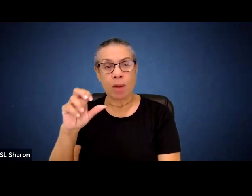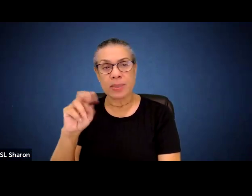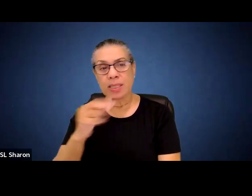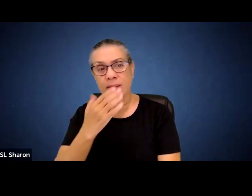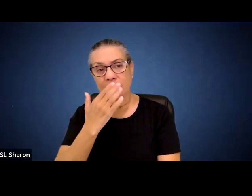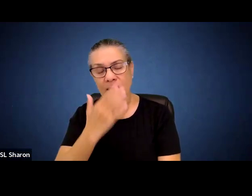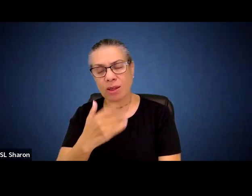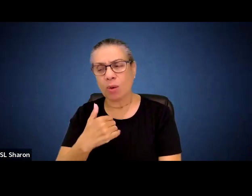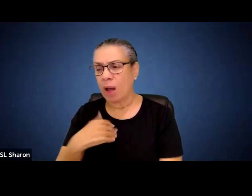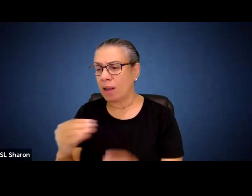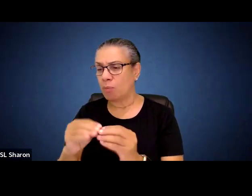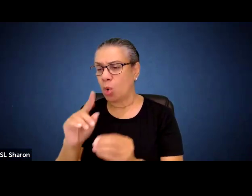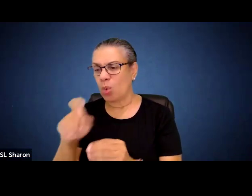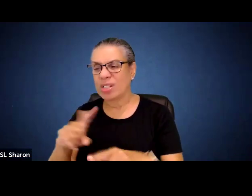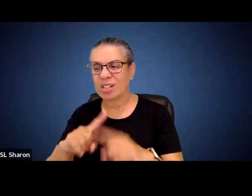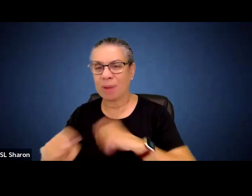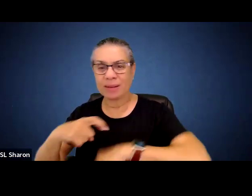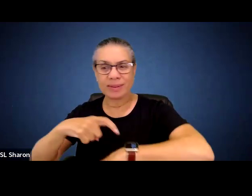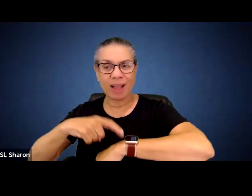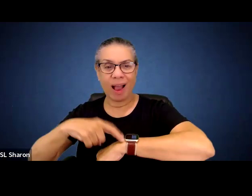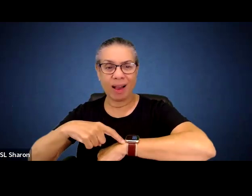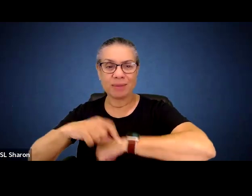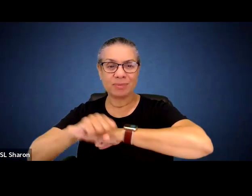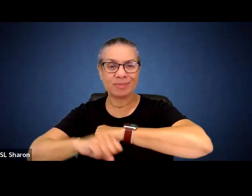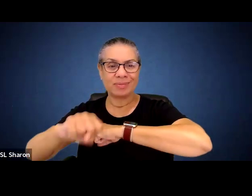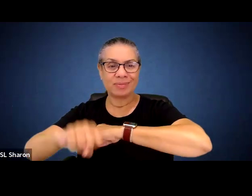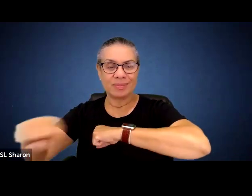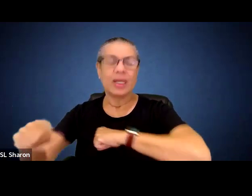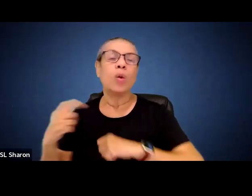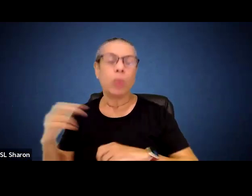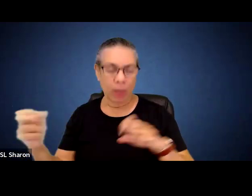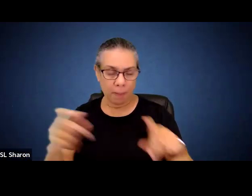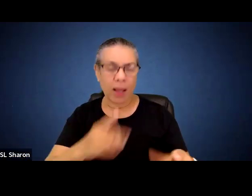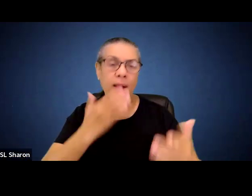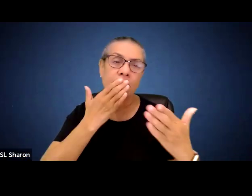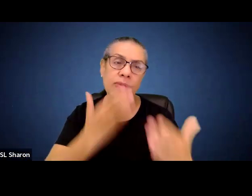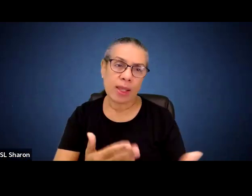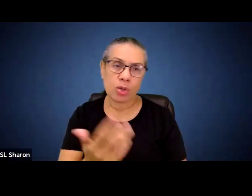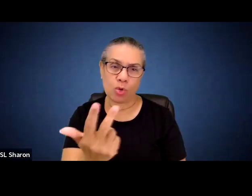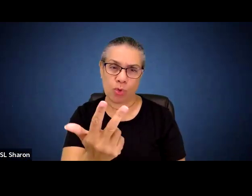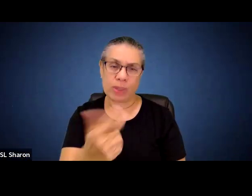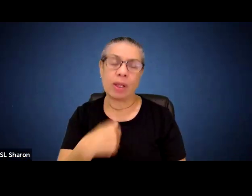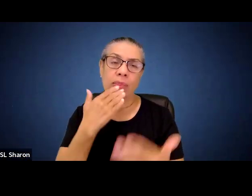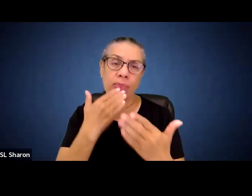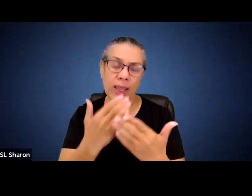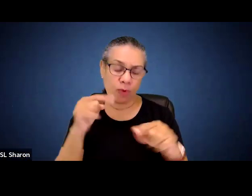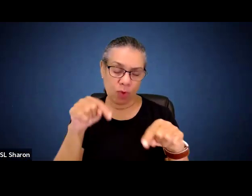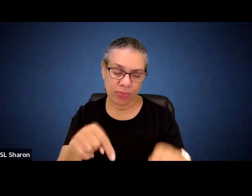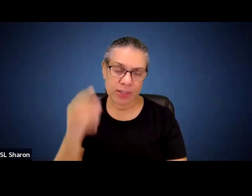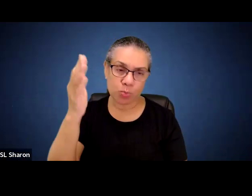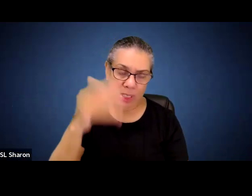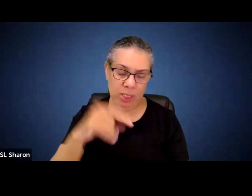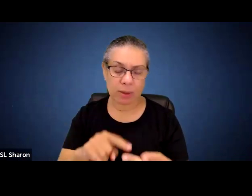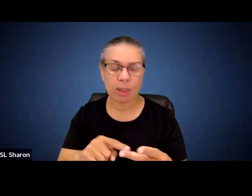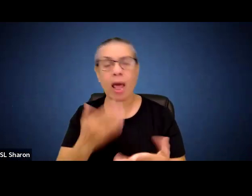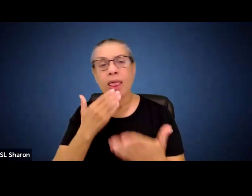other questions, but the night is getting on and we will be coming back to you. But again, thank you so much for this. Thank you for the level